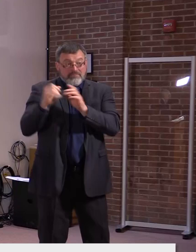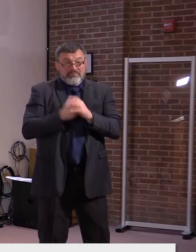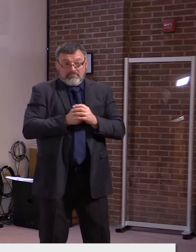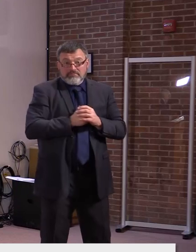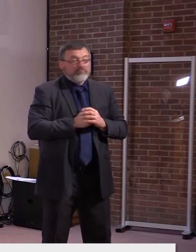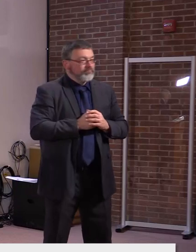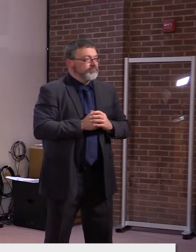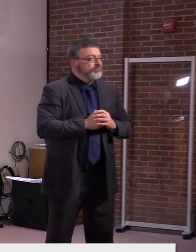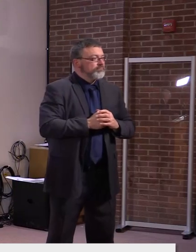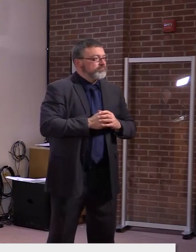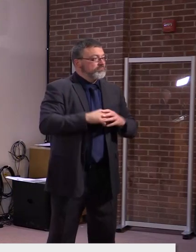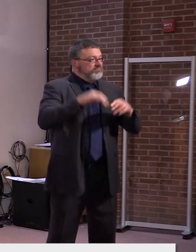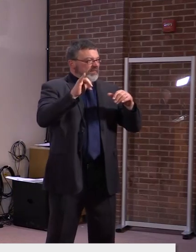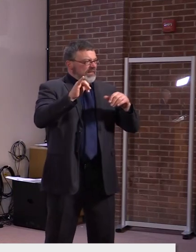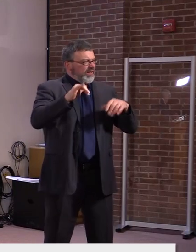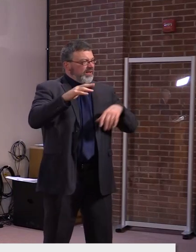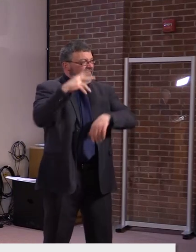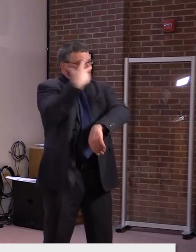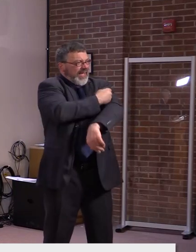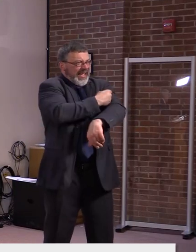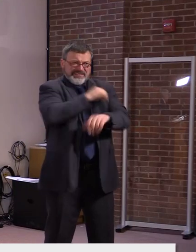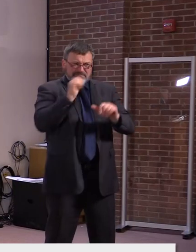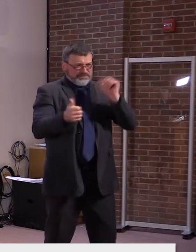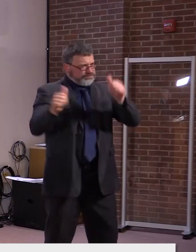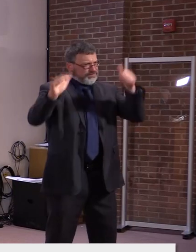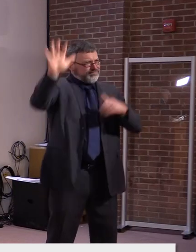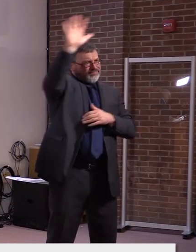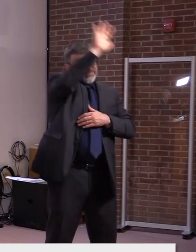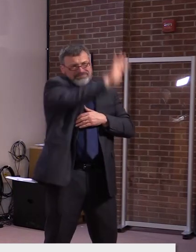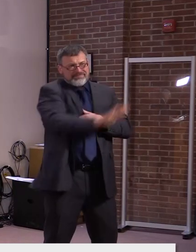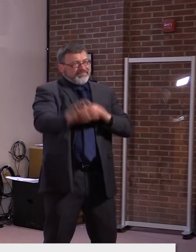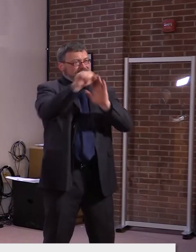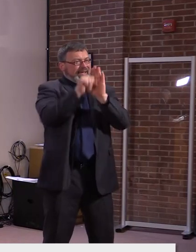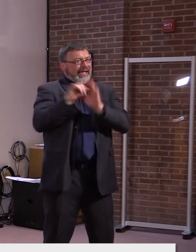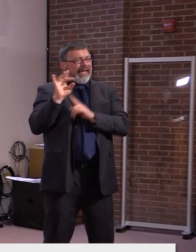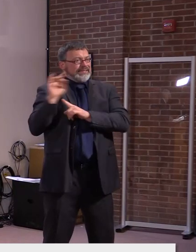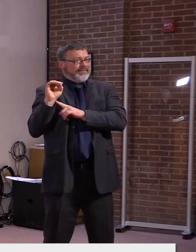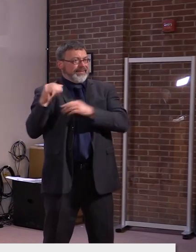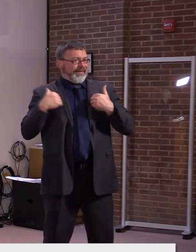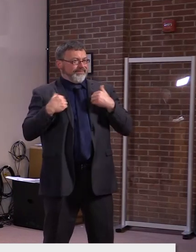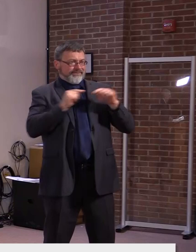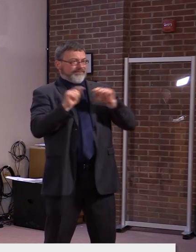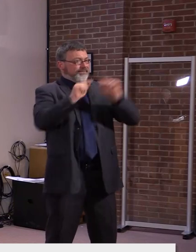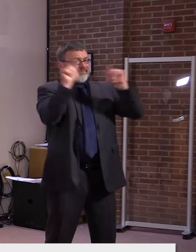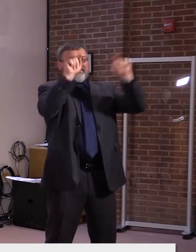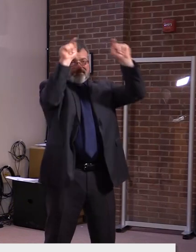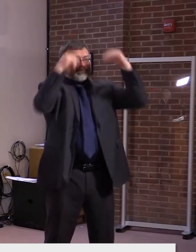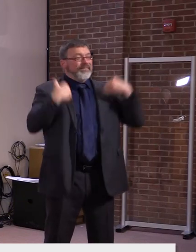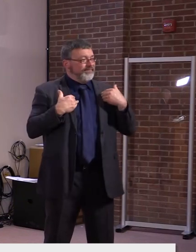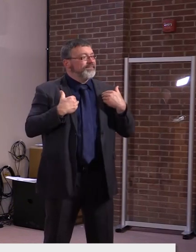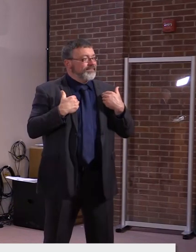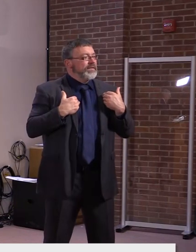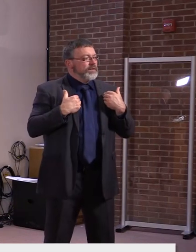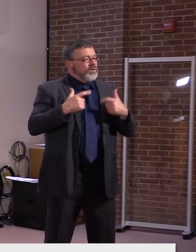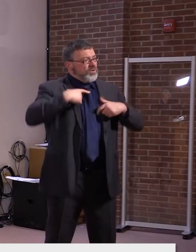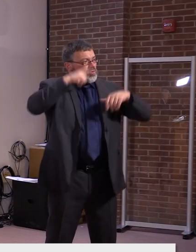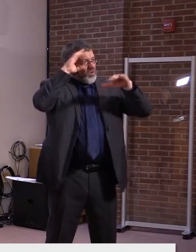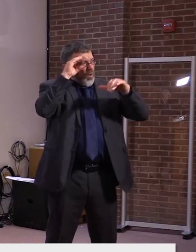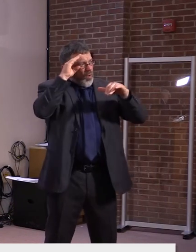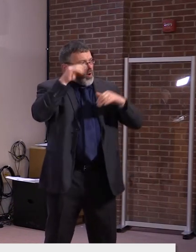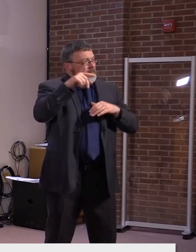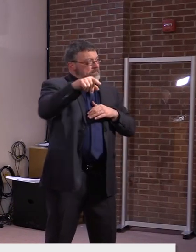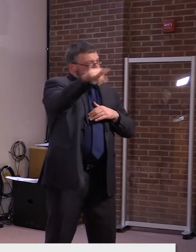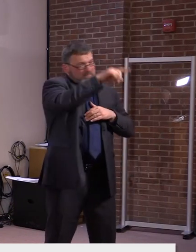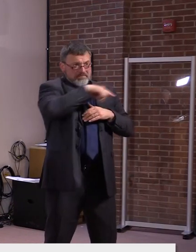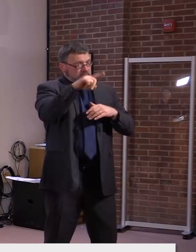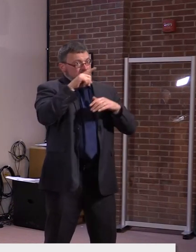the state. We're also hoping that vaccines will soon be approved for and available for many children. Today, an